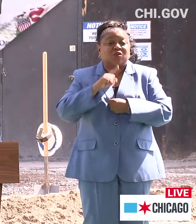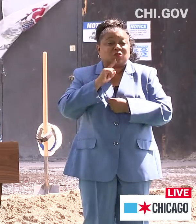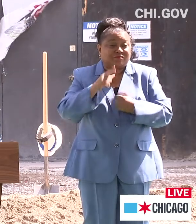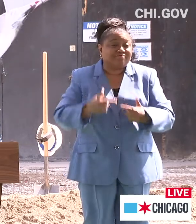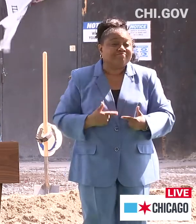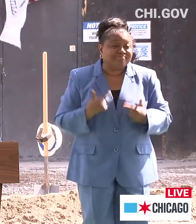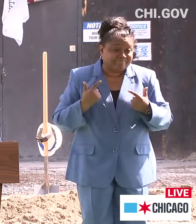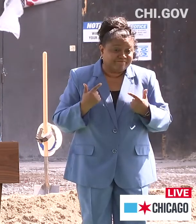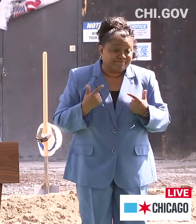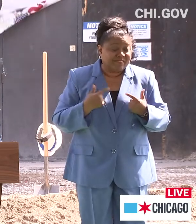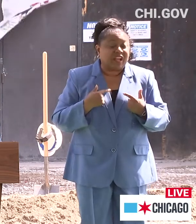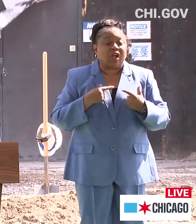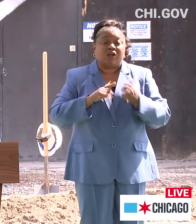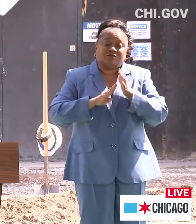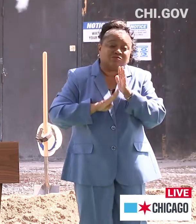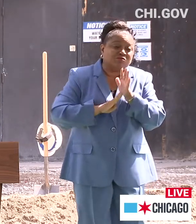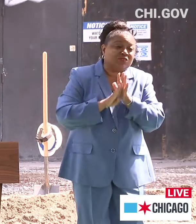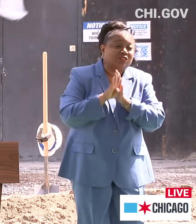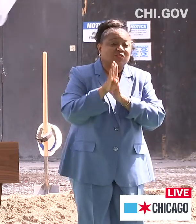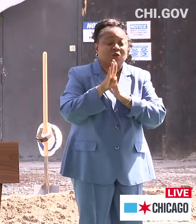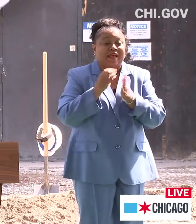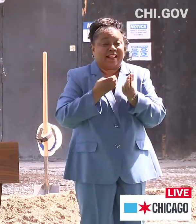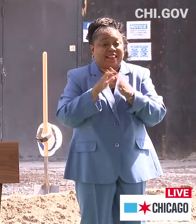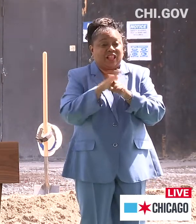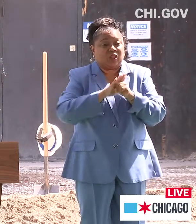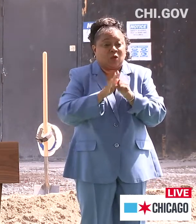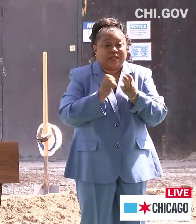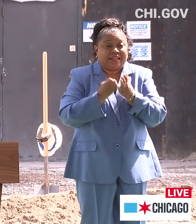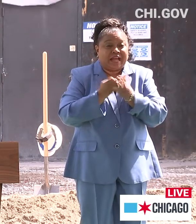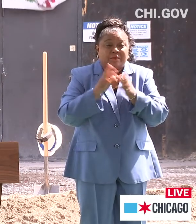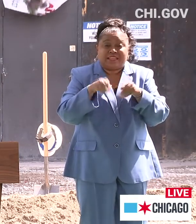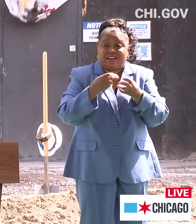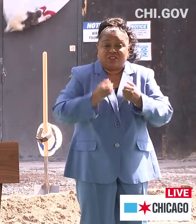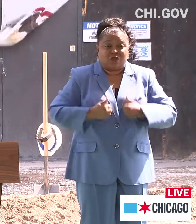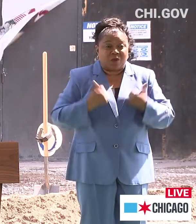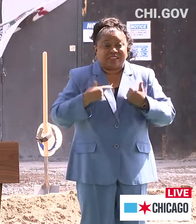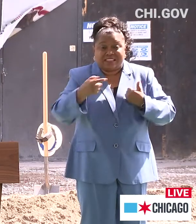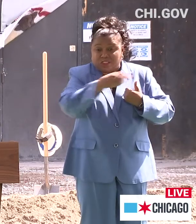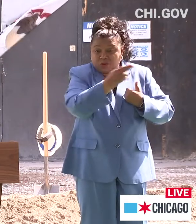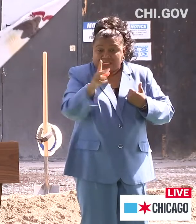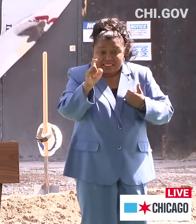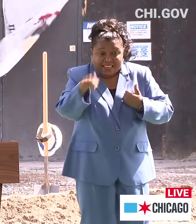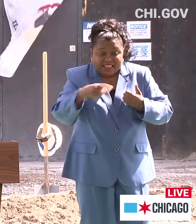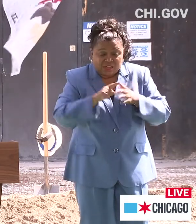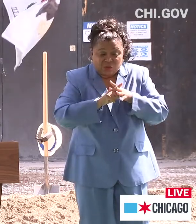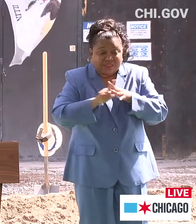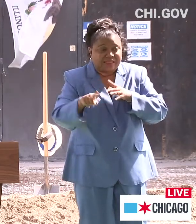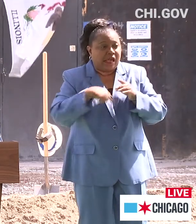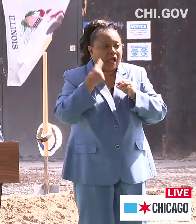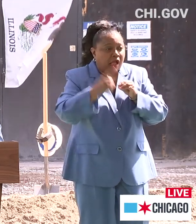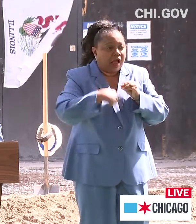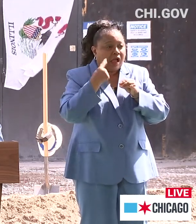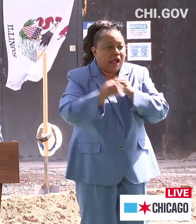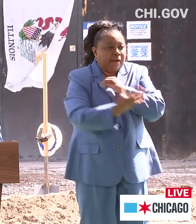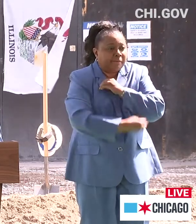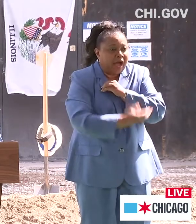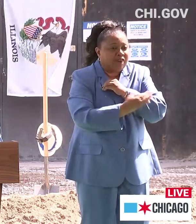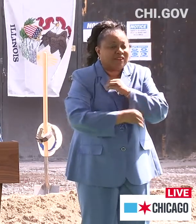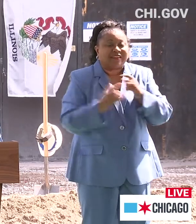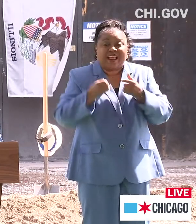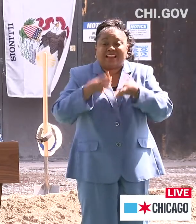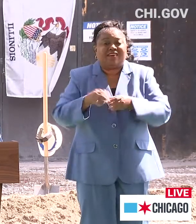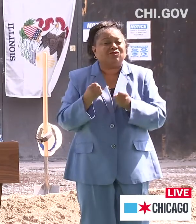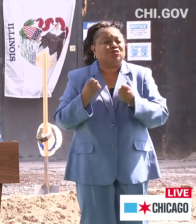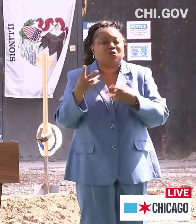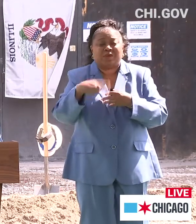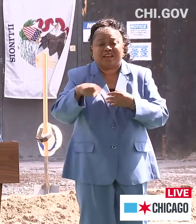reality. Rejuvenating the local economy and giving residents the resources they need to escape the cycles of poverty that have left